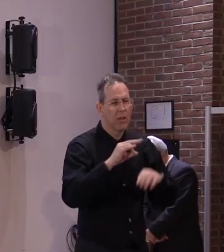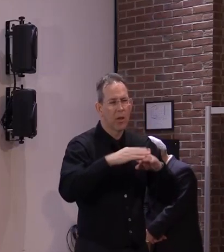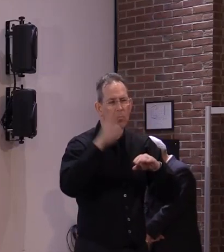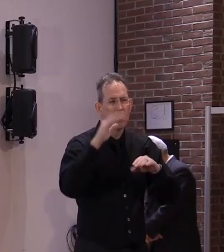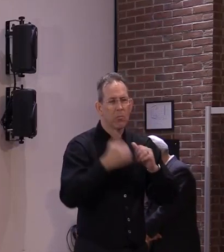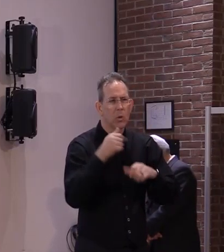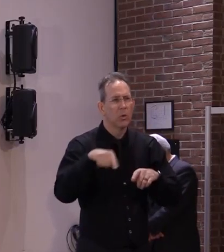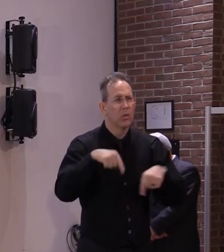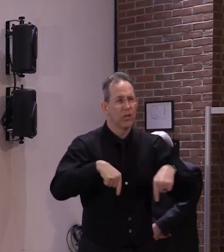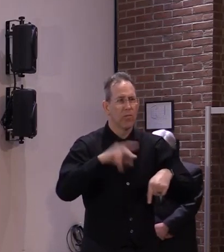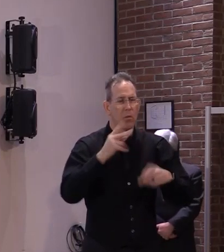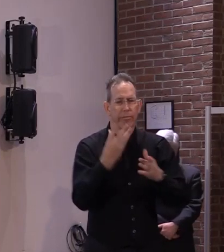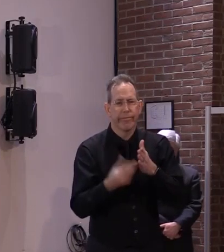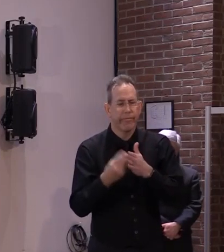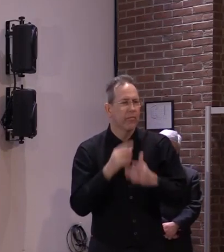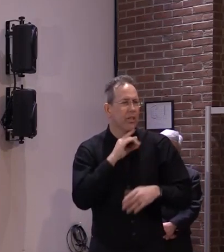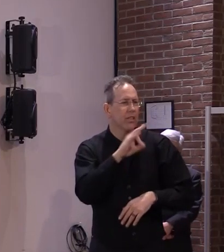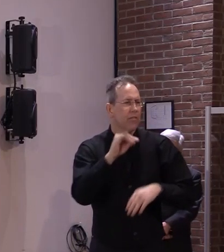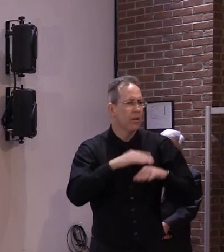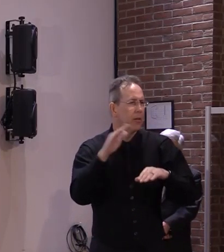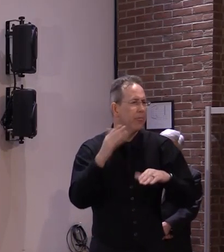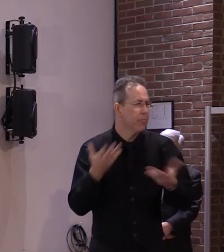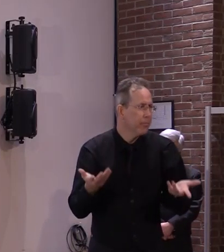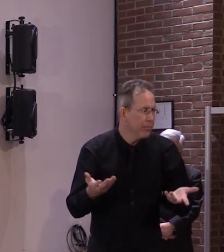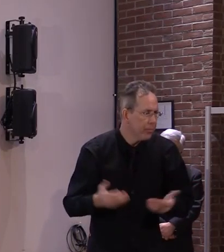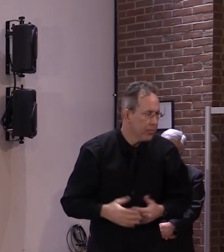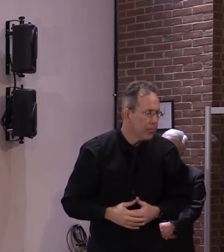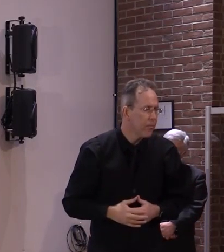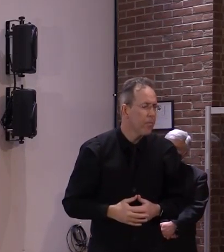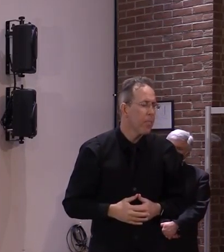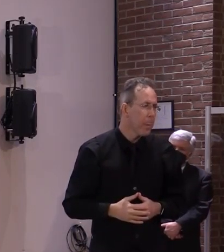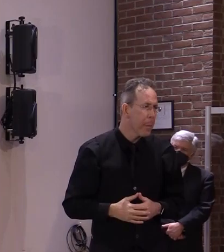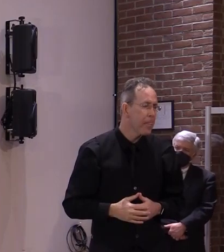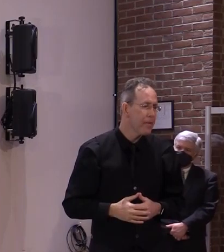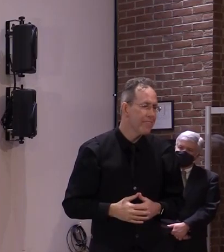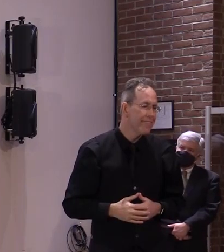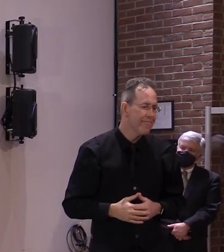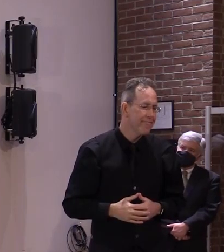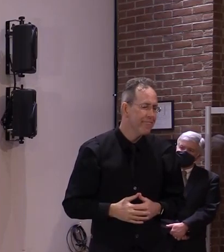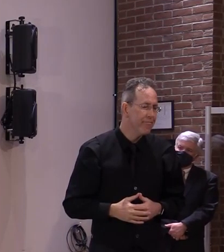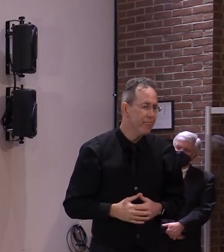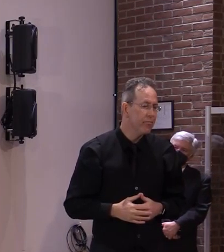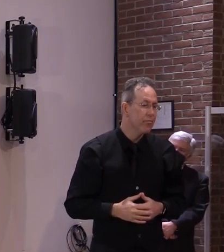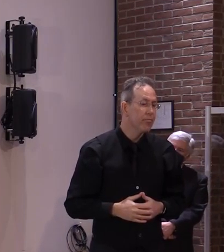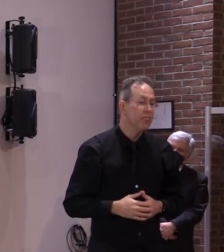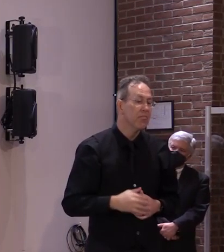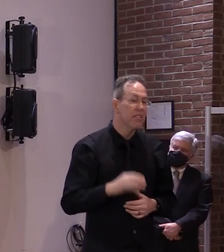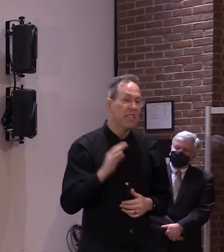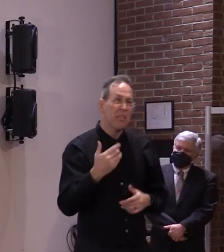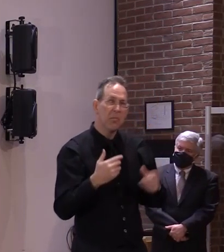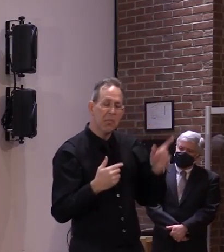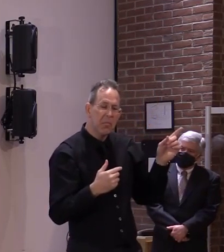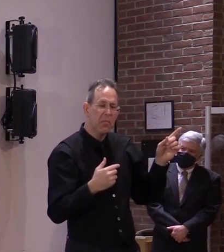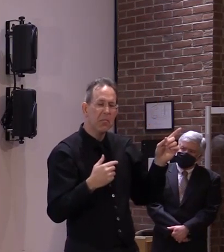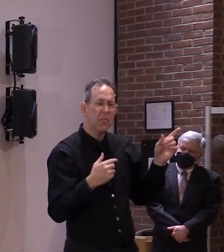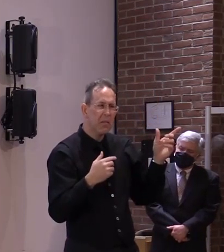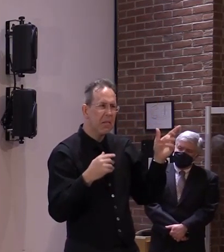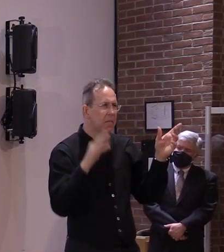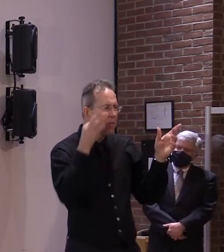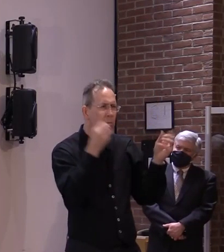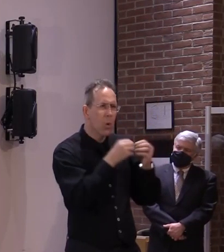normal faster. And with the added vaccine supply on the horizon, it won't be long before we're open to the general